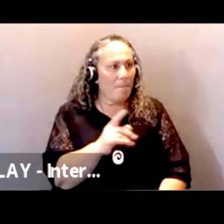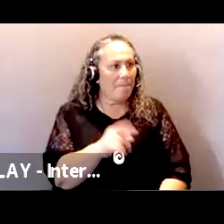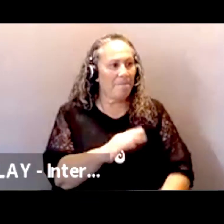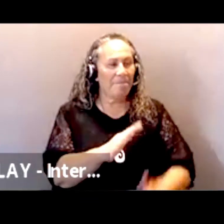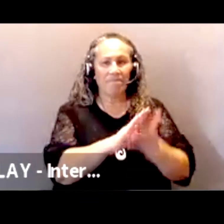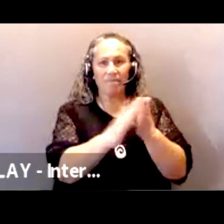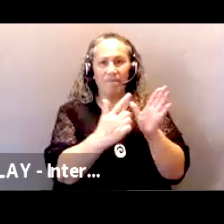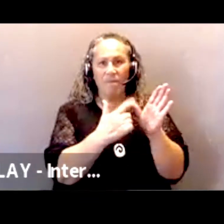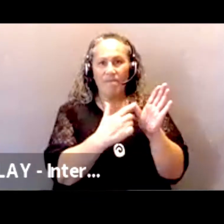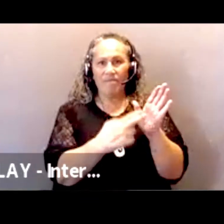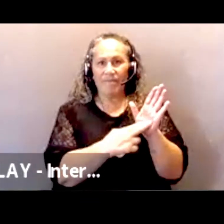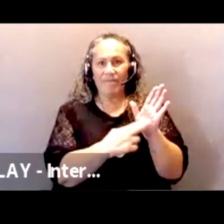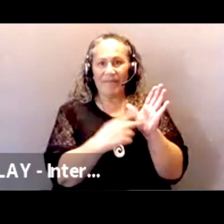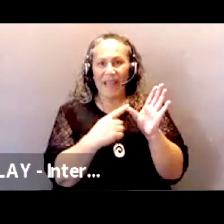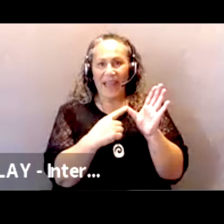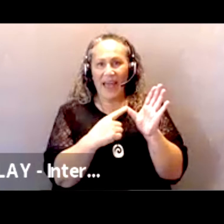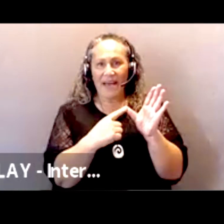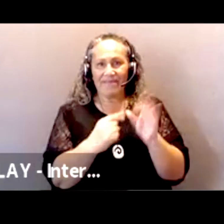Hannah?